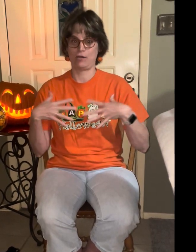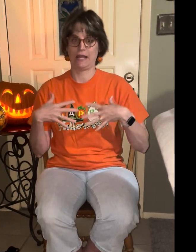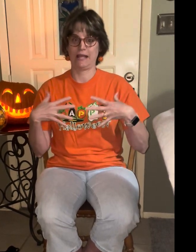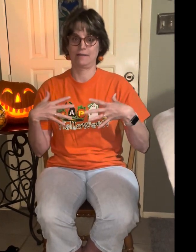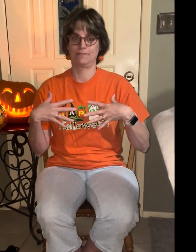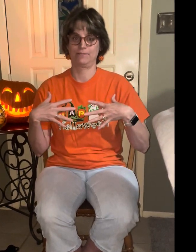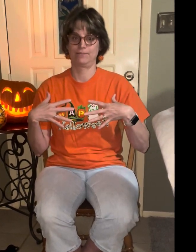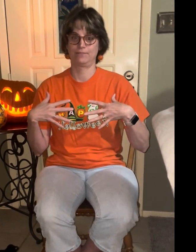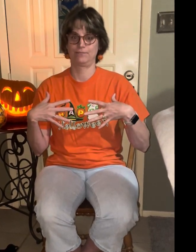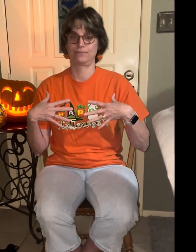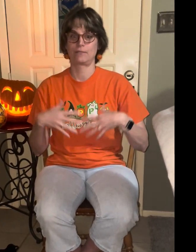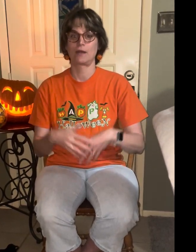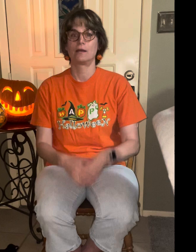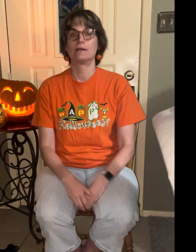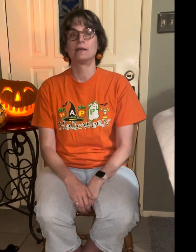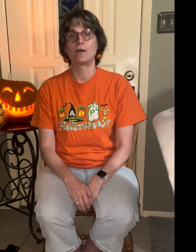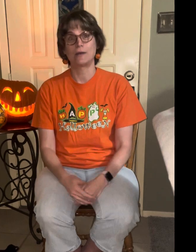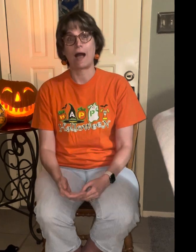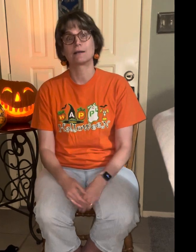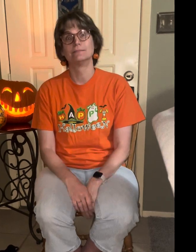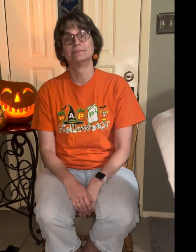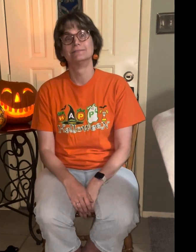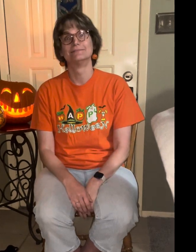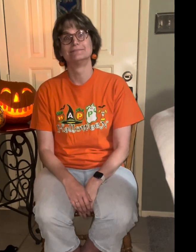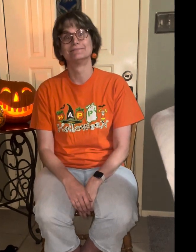scary. Now you knock.